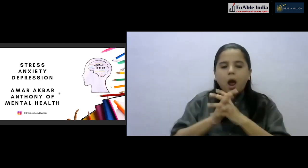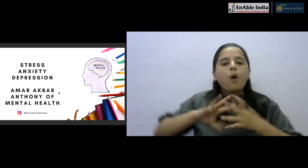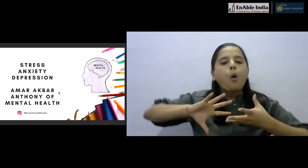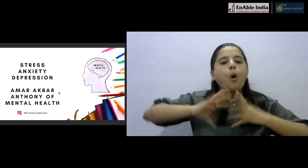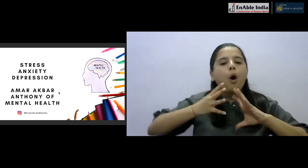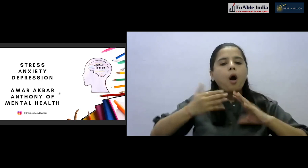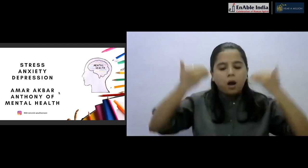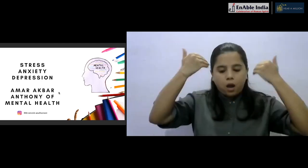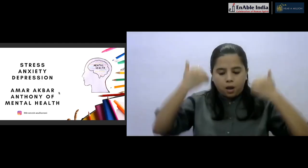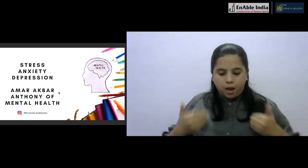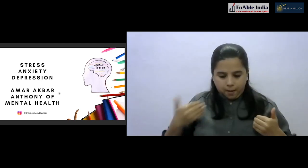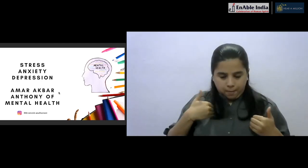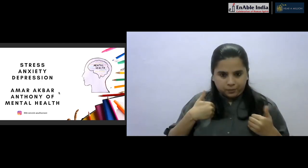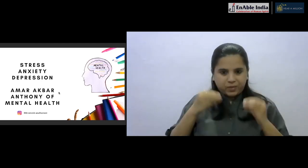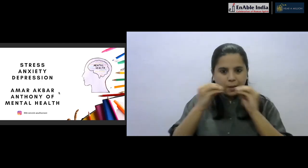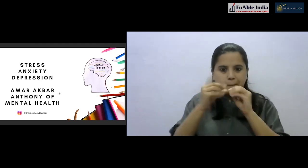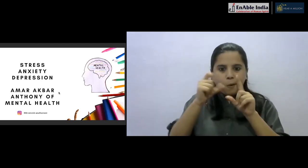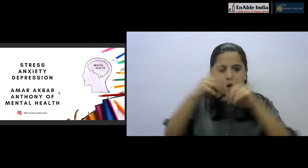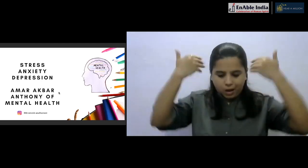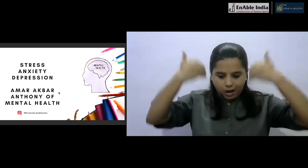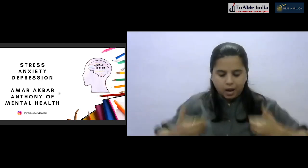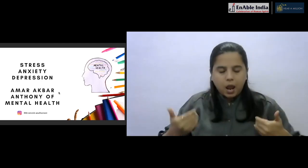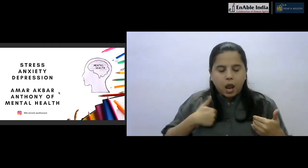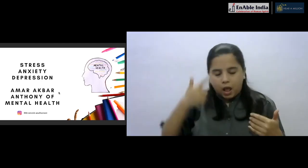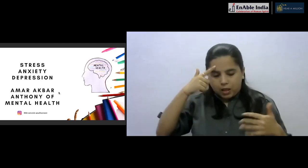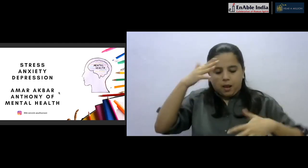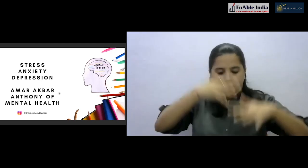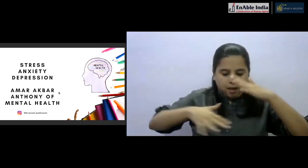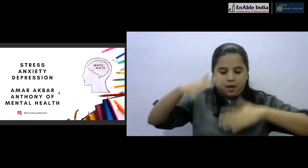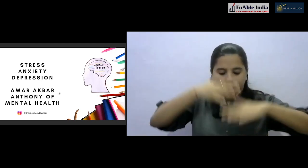body preparing for that threat, and that's why you're feeling stressed.